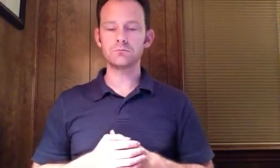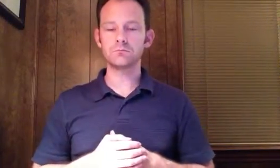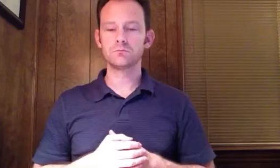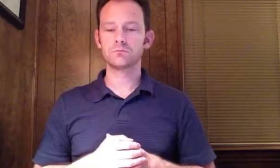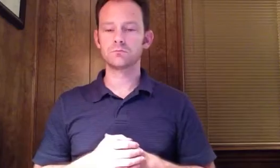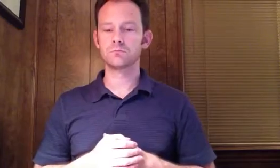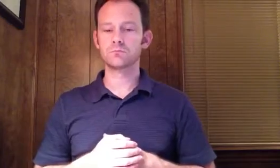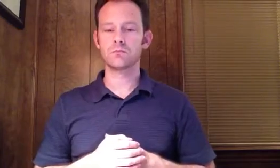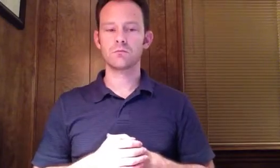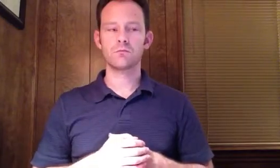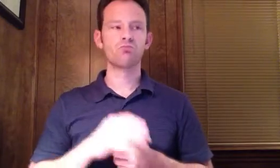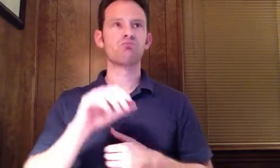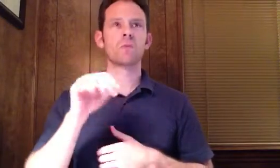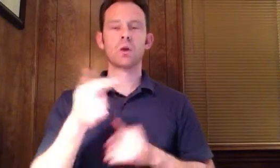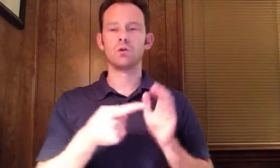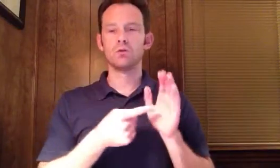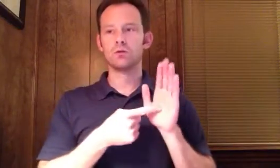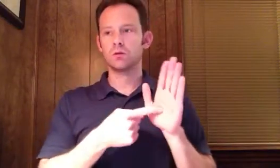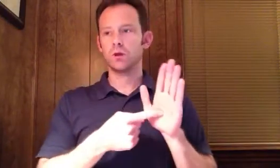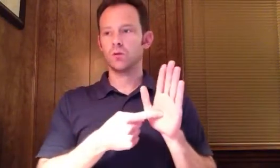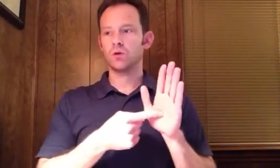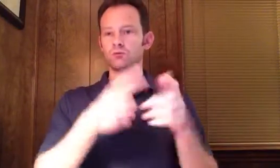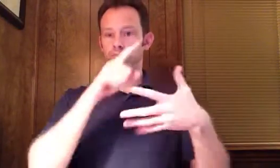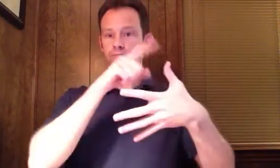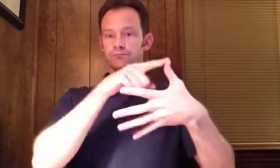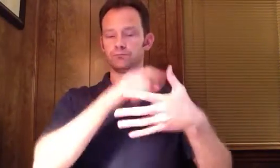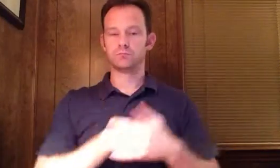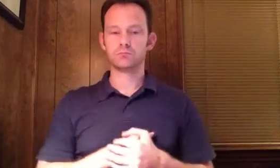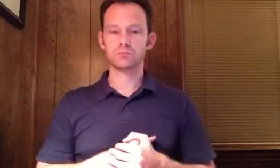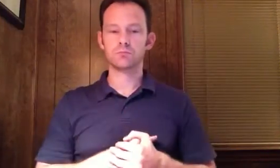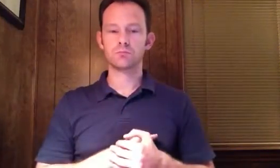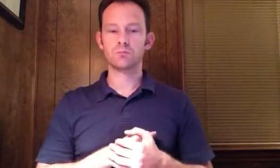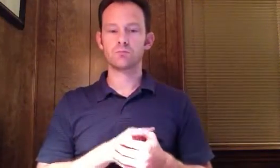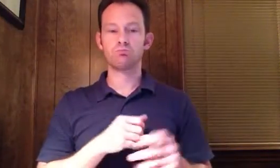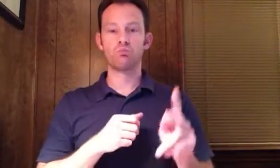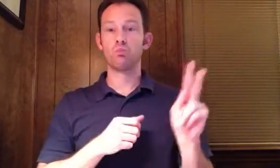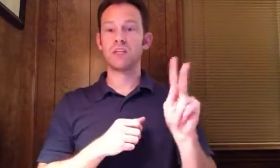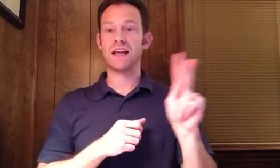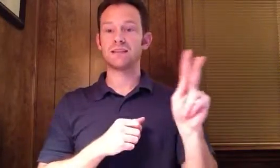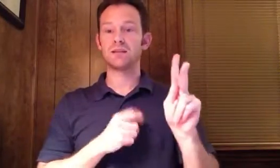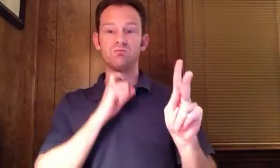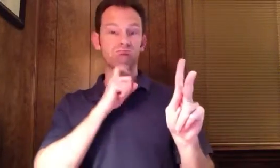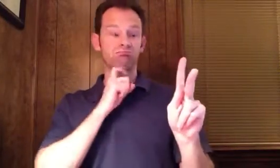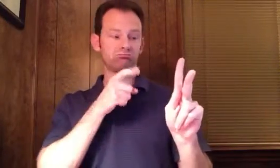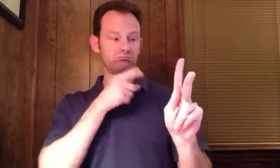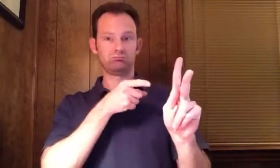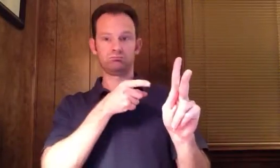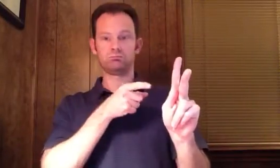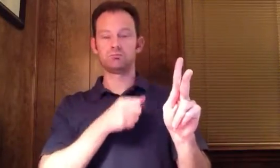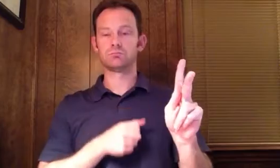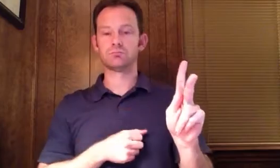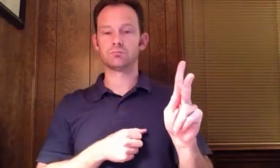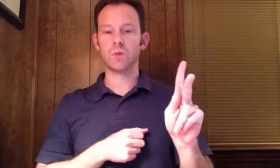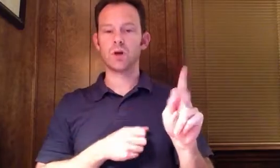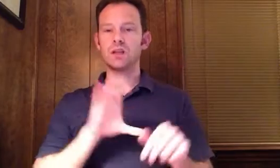Here is another example of a synthesis. Potassium, which we have here, is a metal, and chlorine is a diatomic